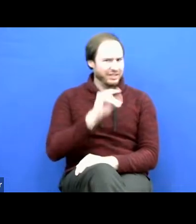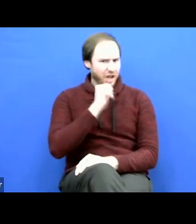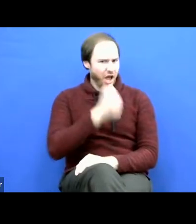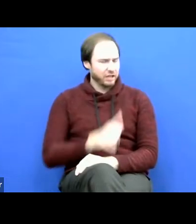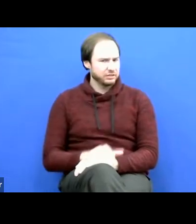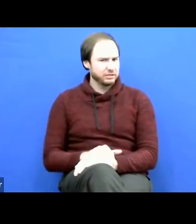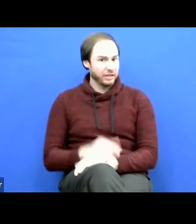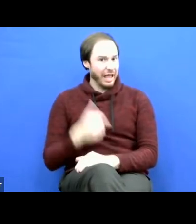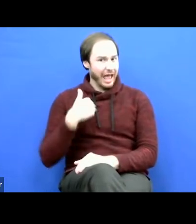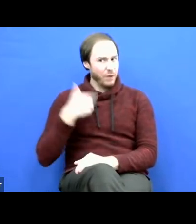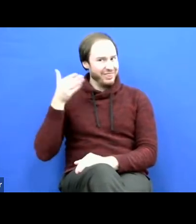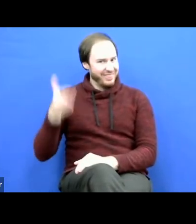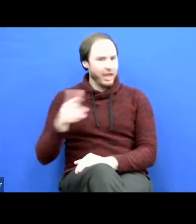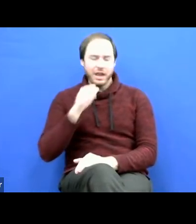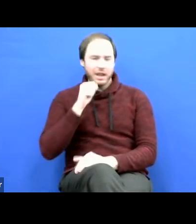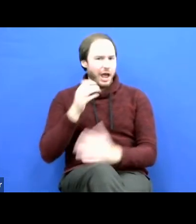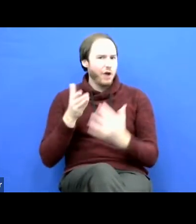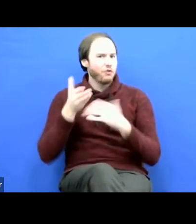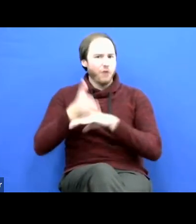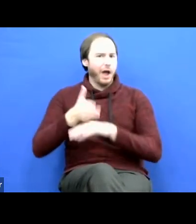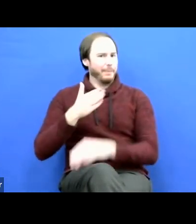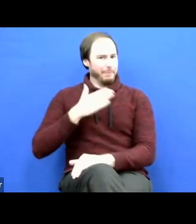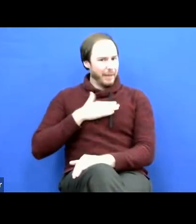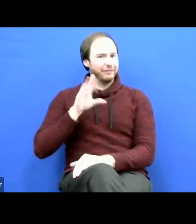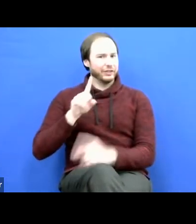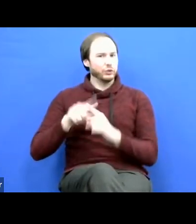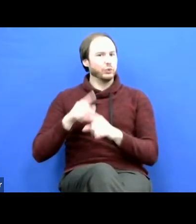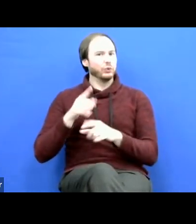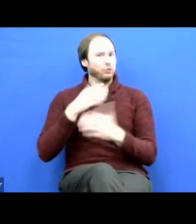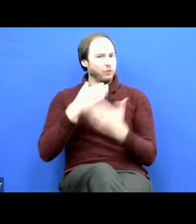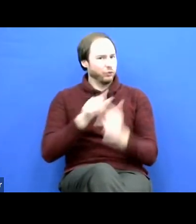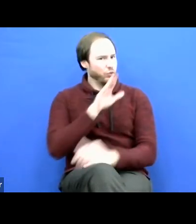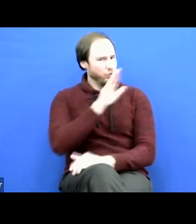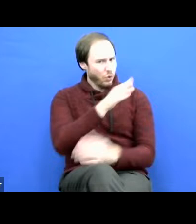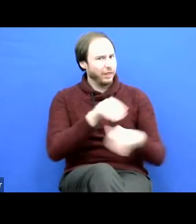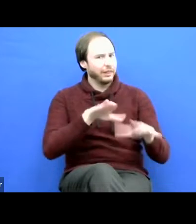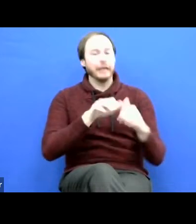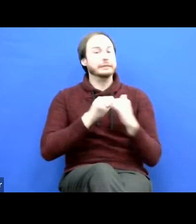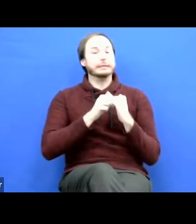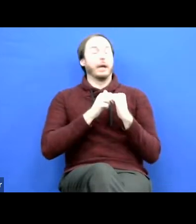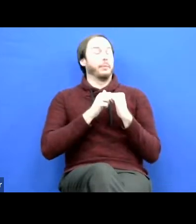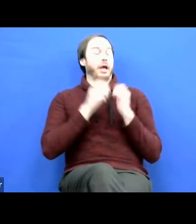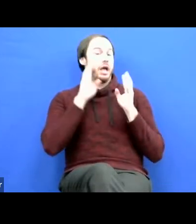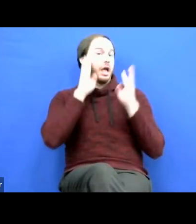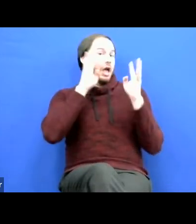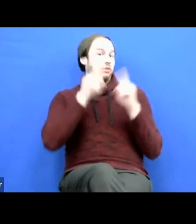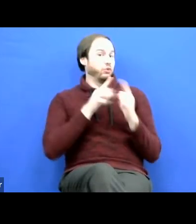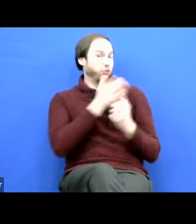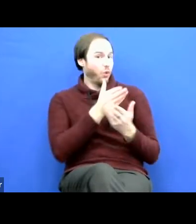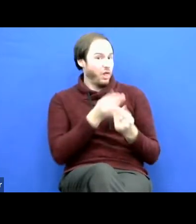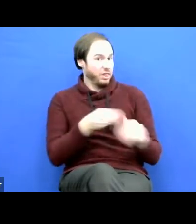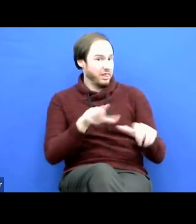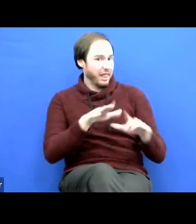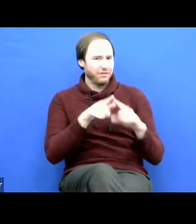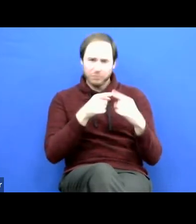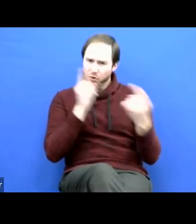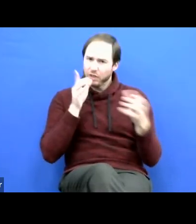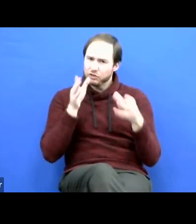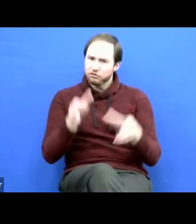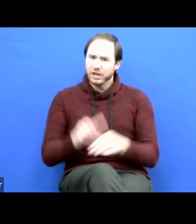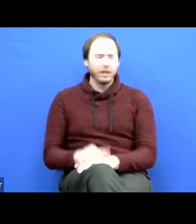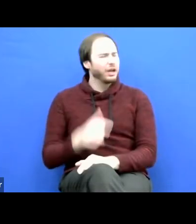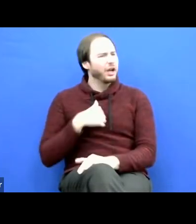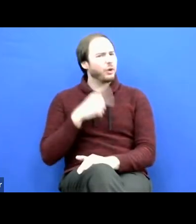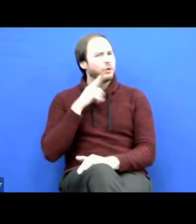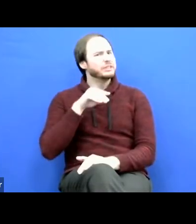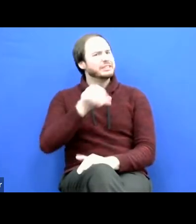didn't. Because I was home. He did not go through the fields to get to your land. He somehow got to your land. Oh, Okay, he comes, That's he why comes